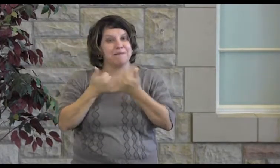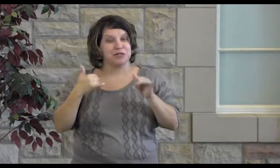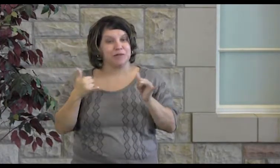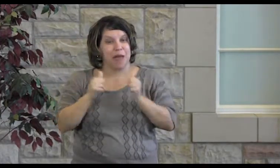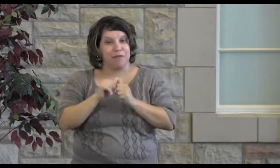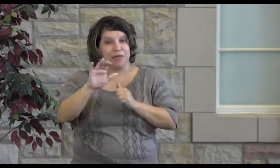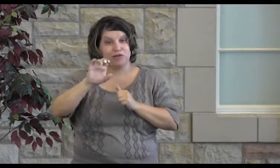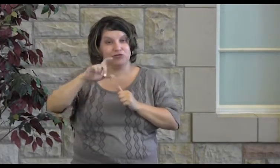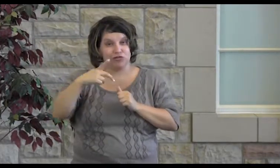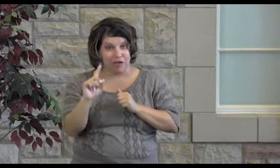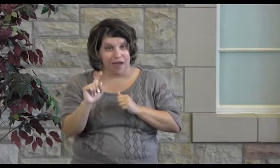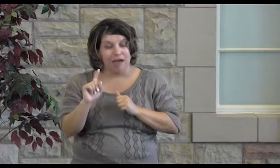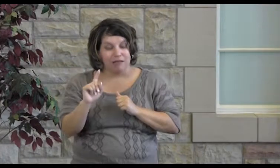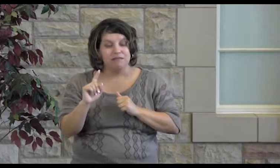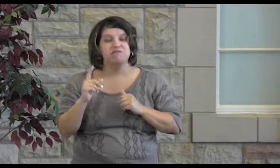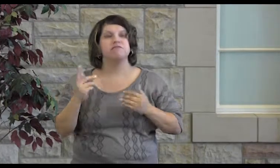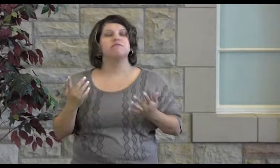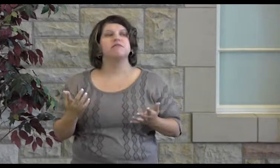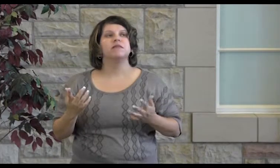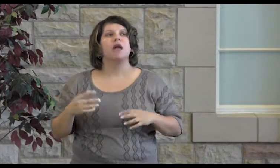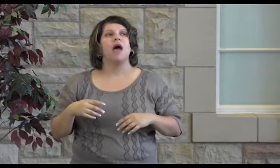Now let's come up with a game that you can play with your child.